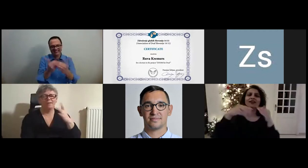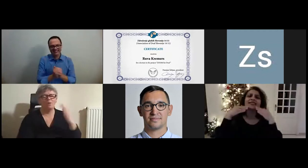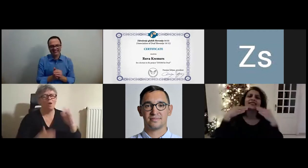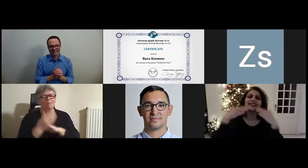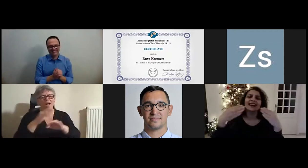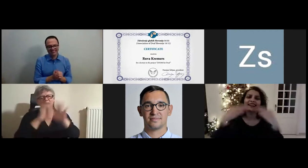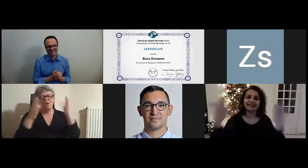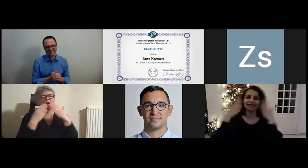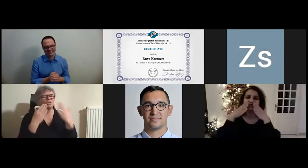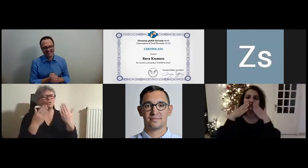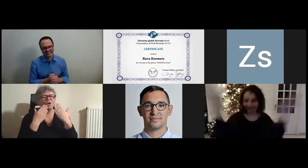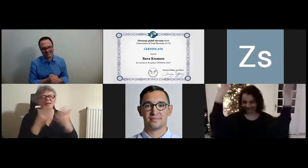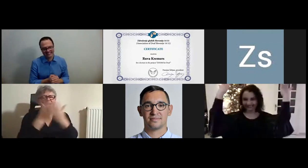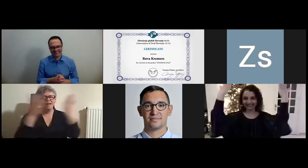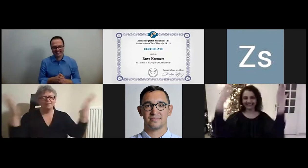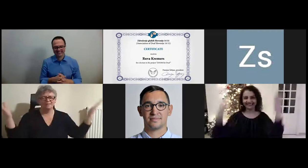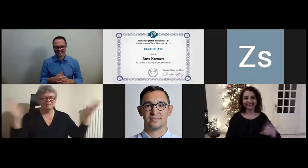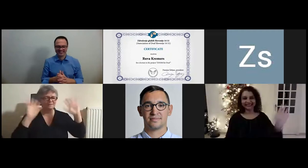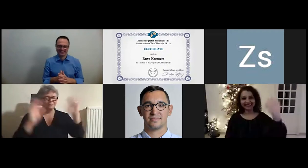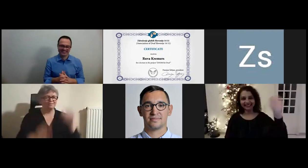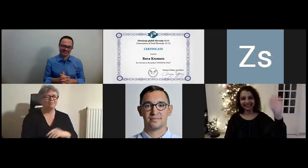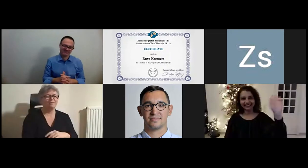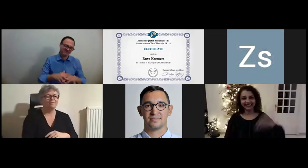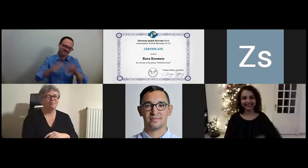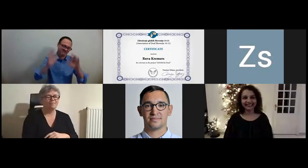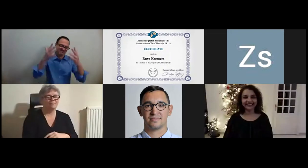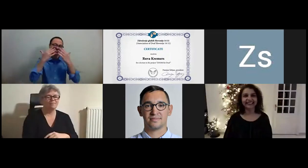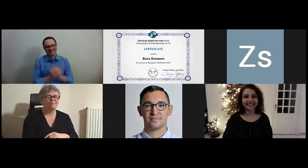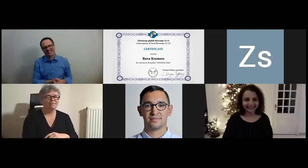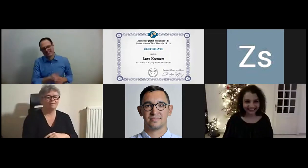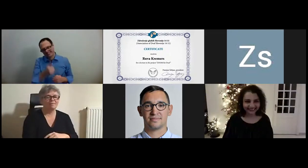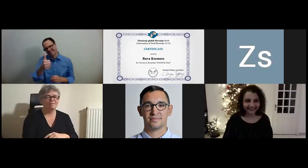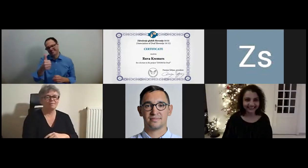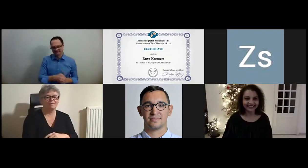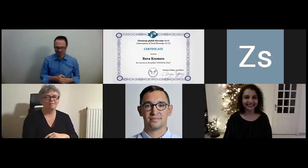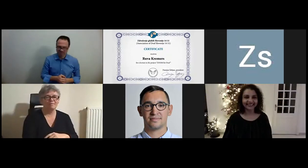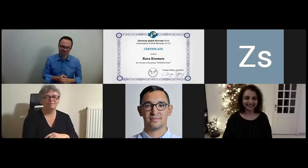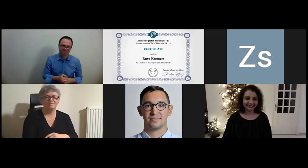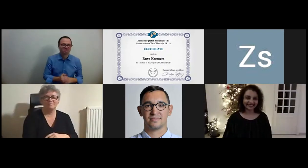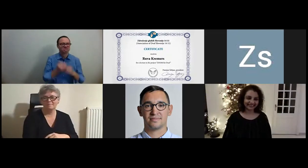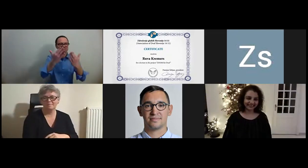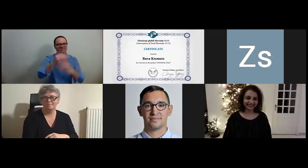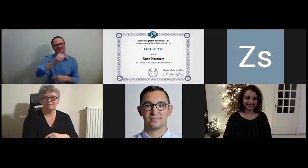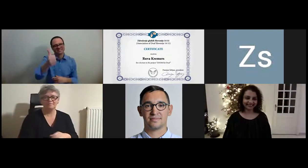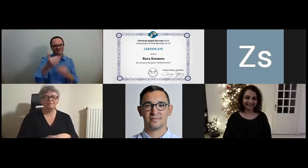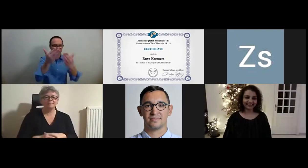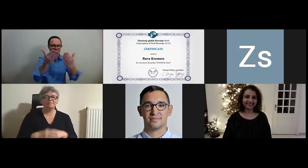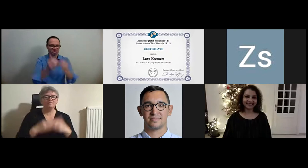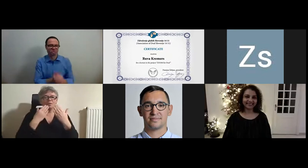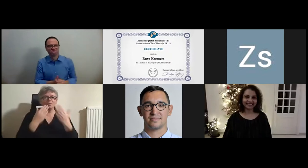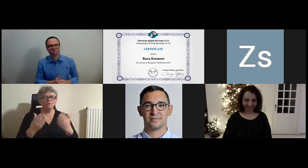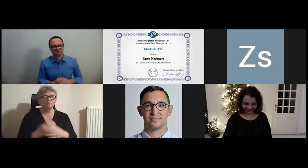everyone. And to all the deaf interpreters, thank you so much. Bye-bye. Thank you for your kind words,